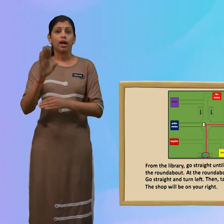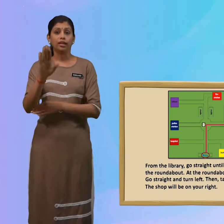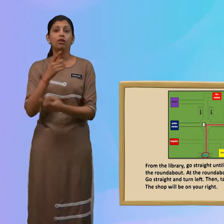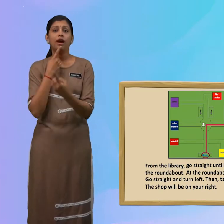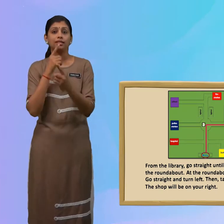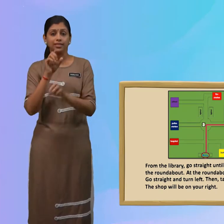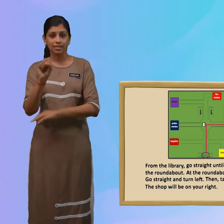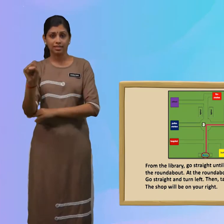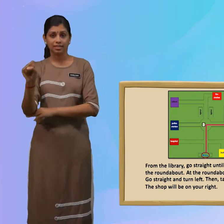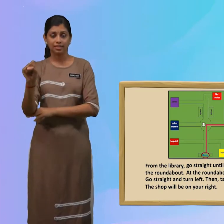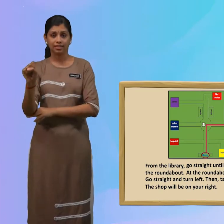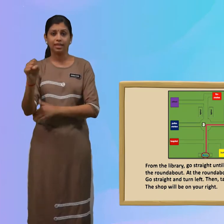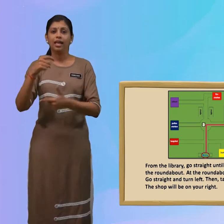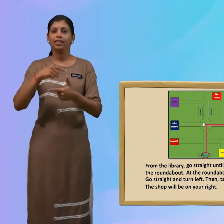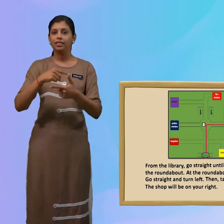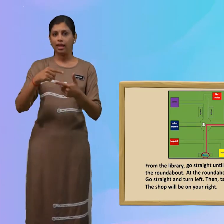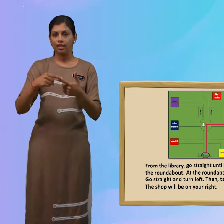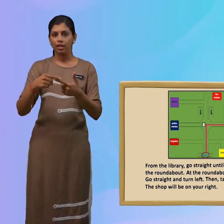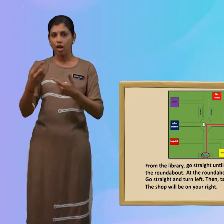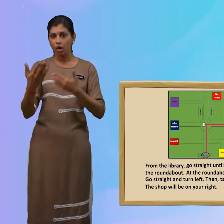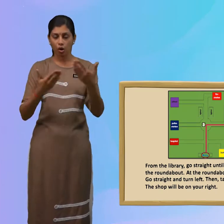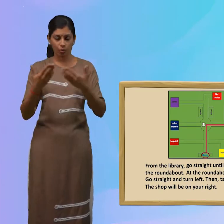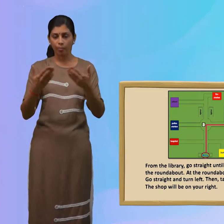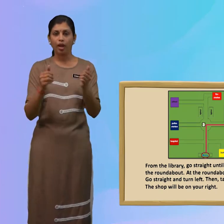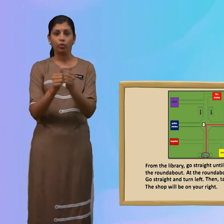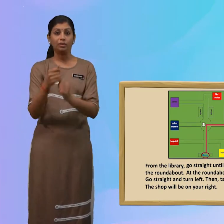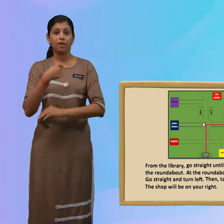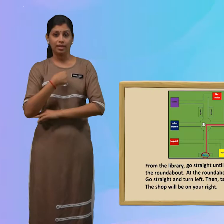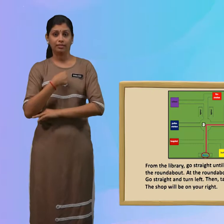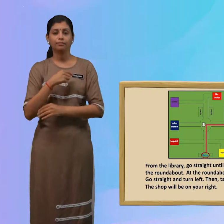Write your answers, then compare with mine.